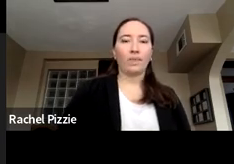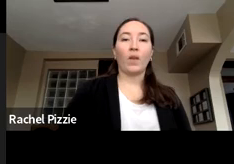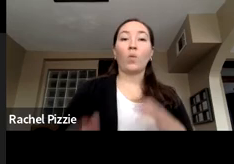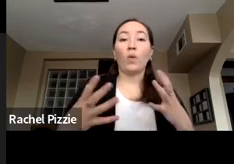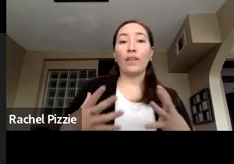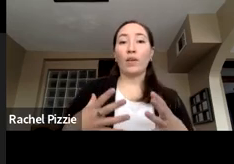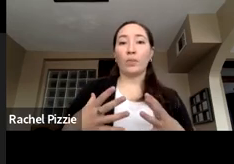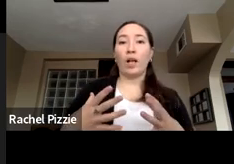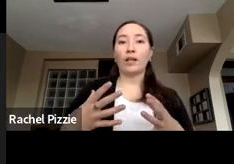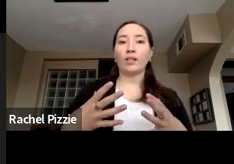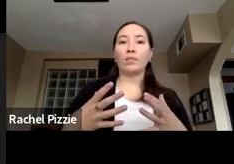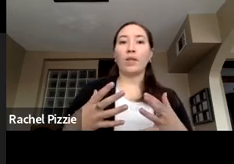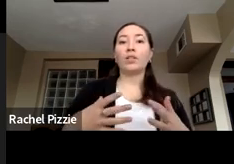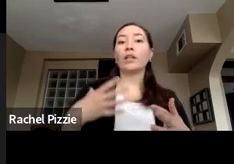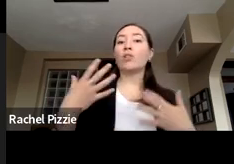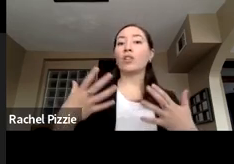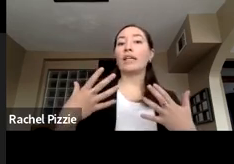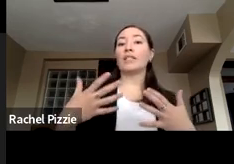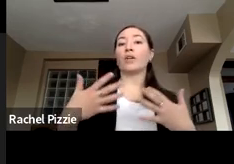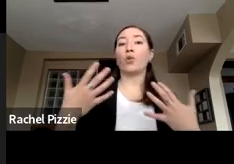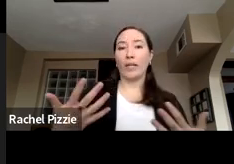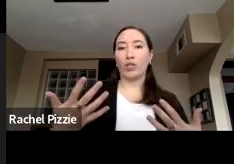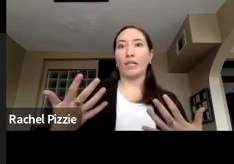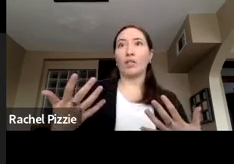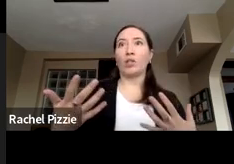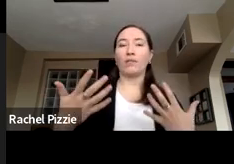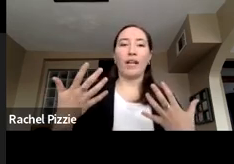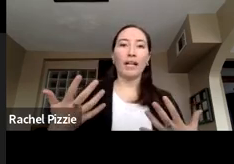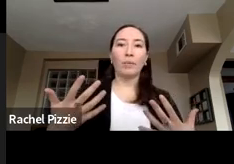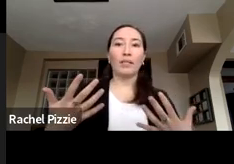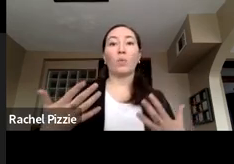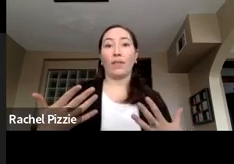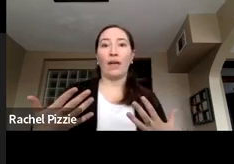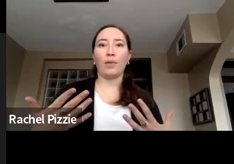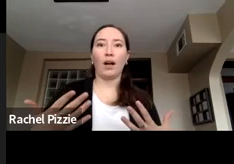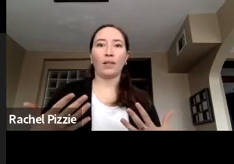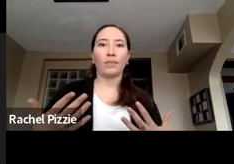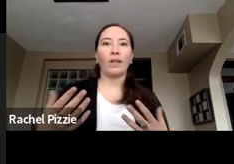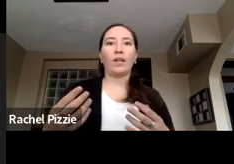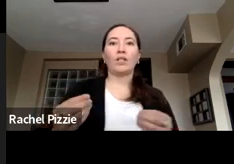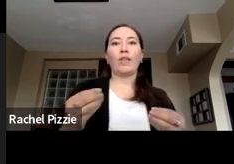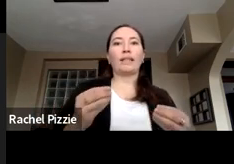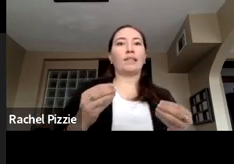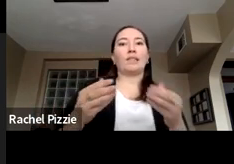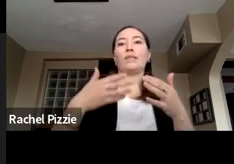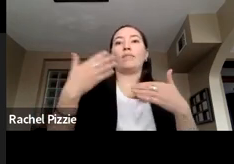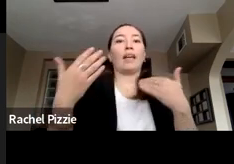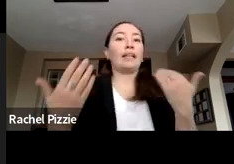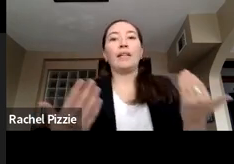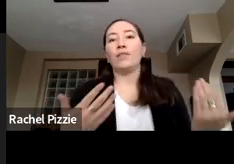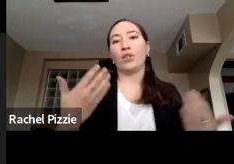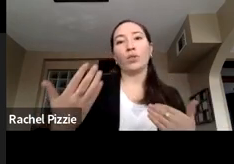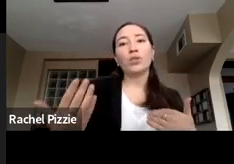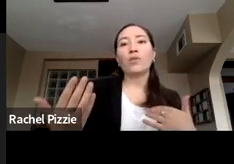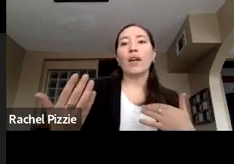Okay, within those blocks, you're going to create different questions or different elements within that block. So that's like